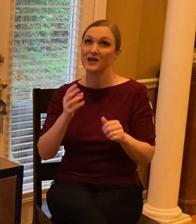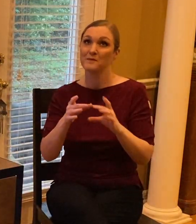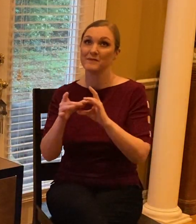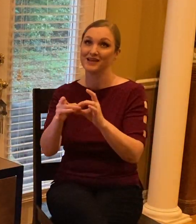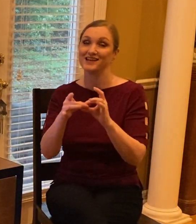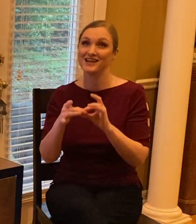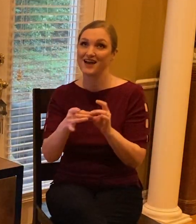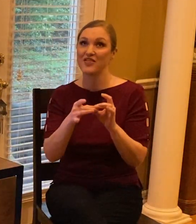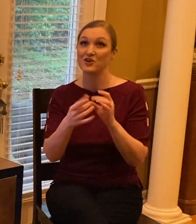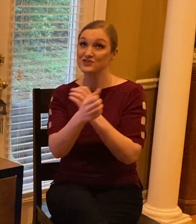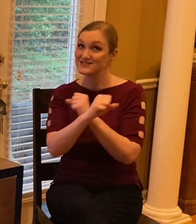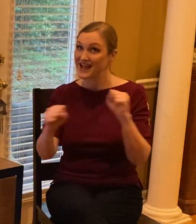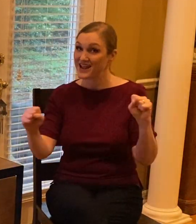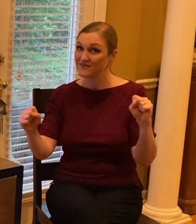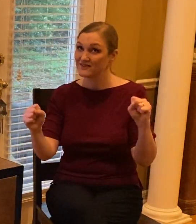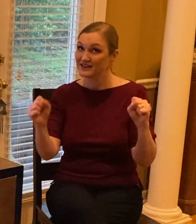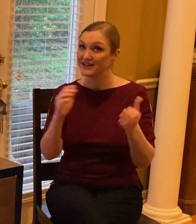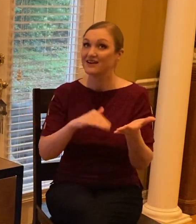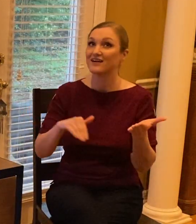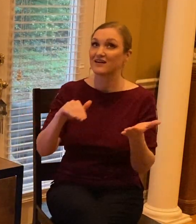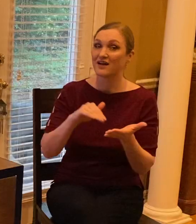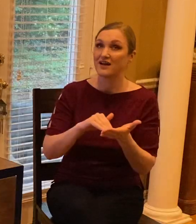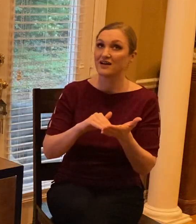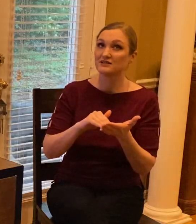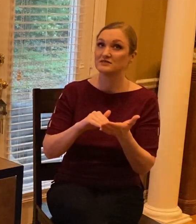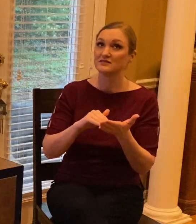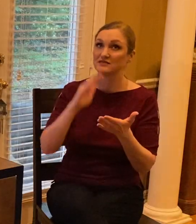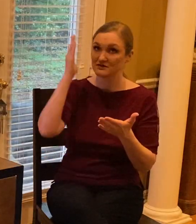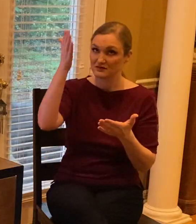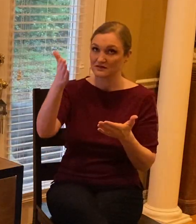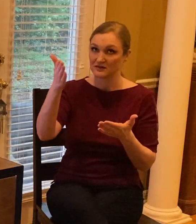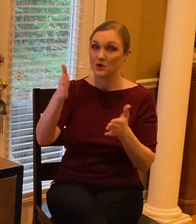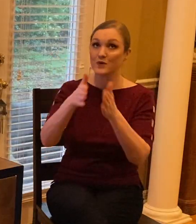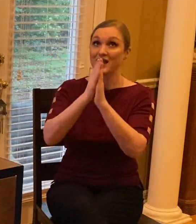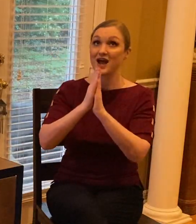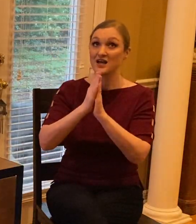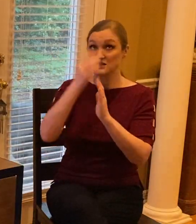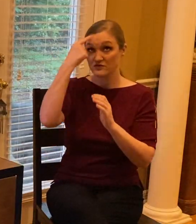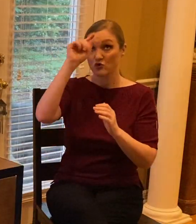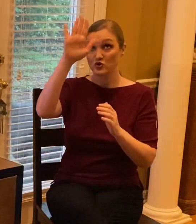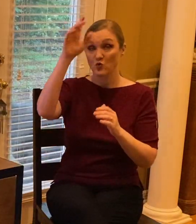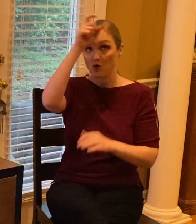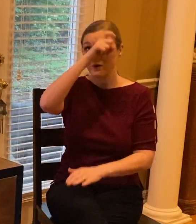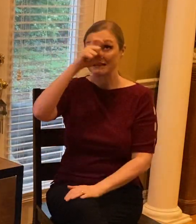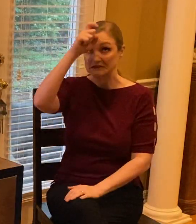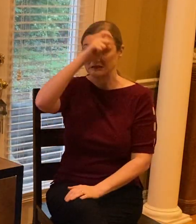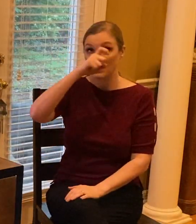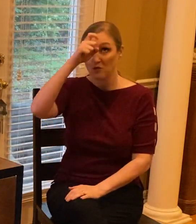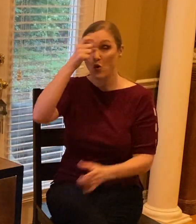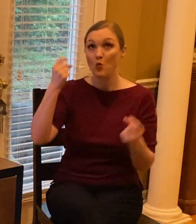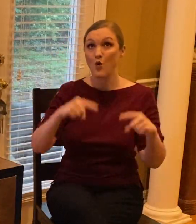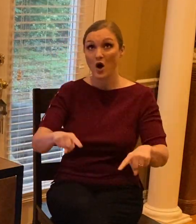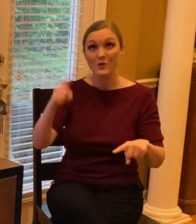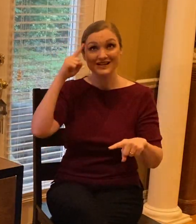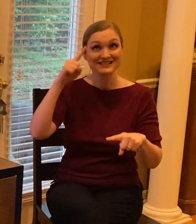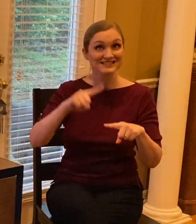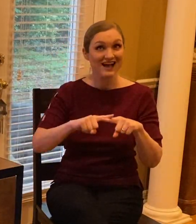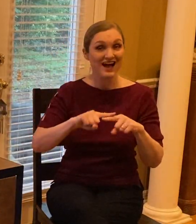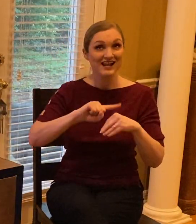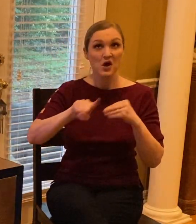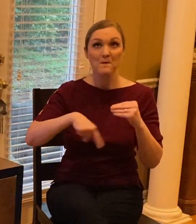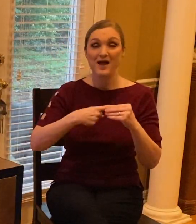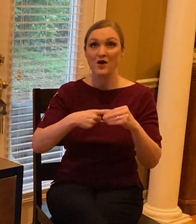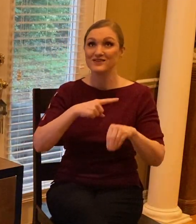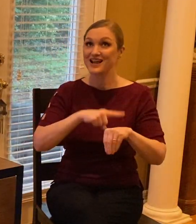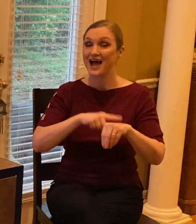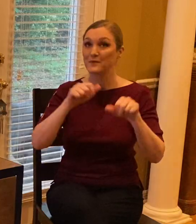as we worship you together again. We ask for your wisdom as we decide about those